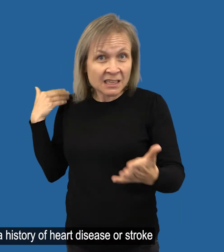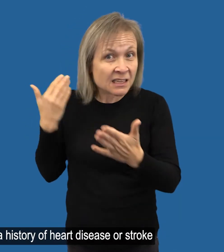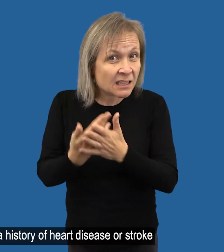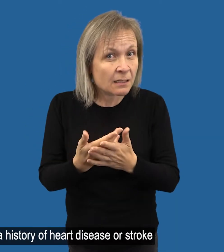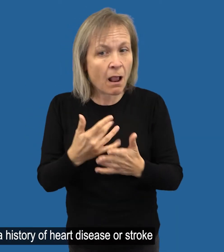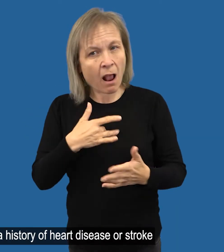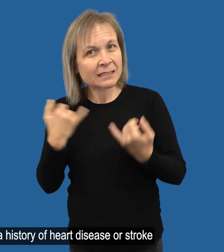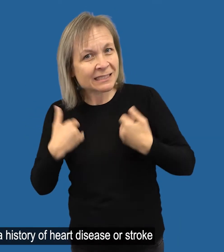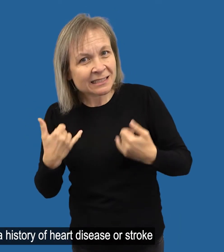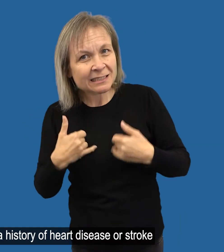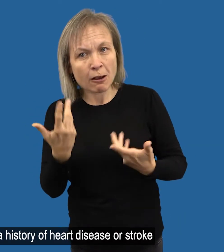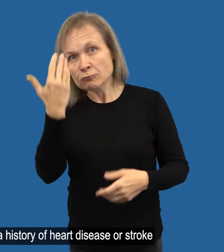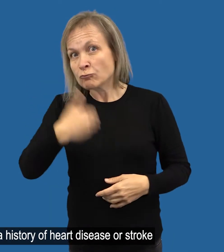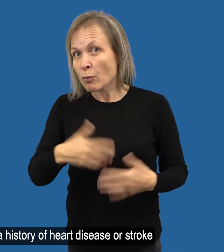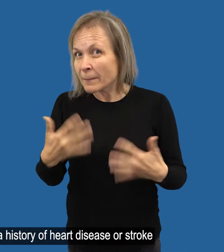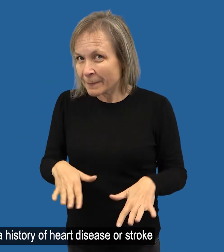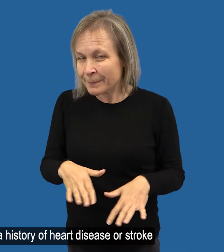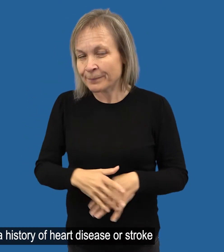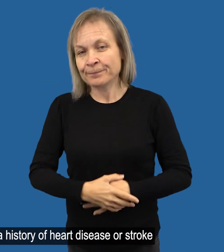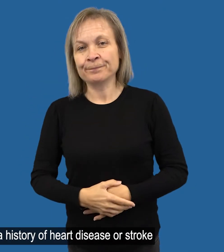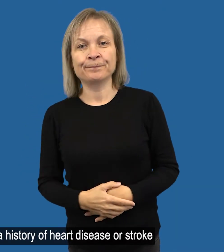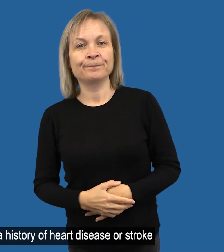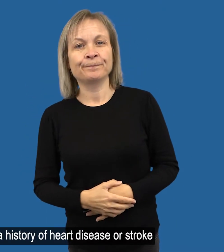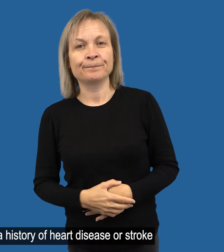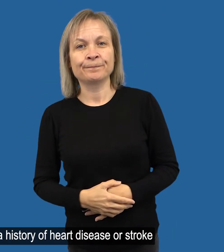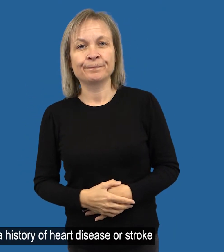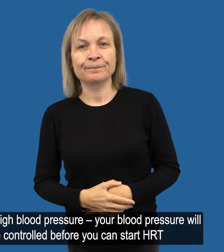Have a history of heart disease or stroke.